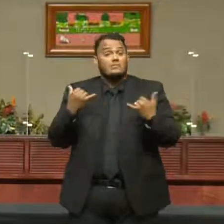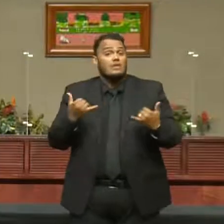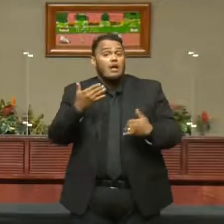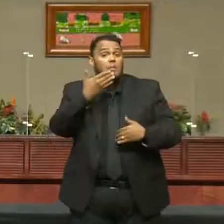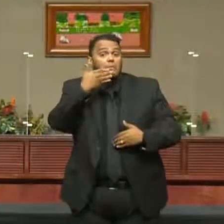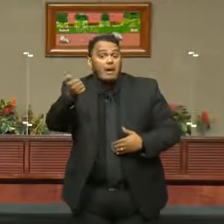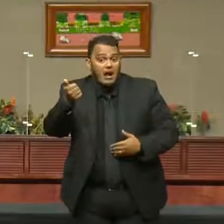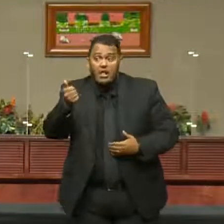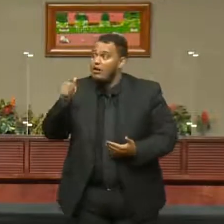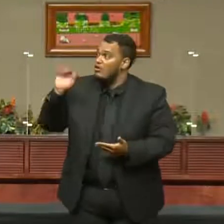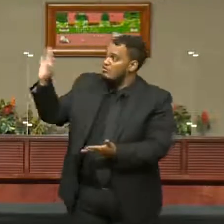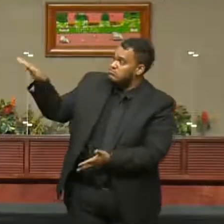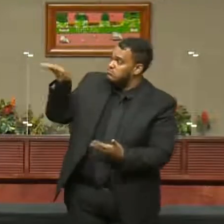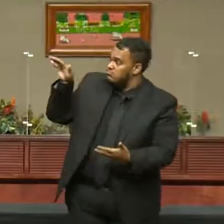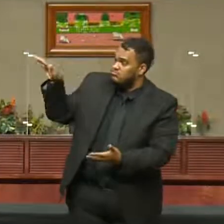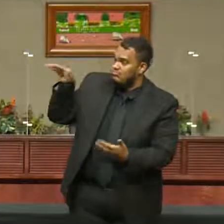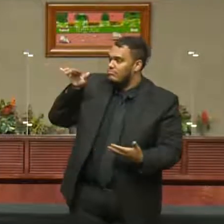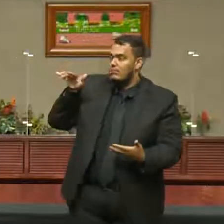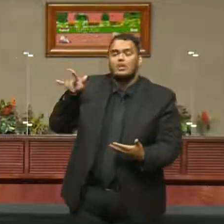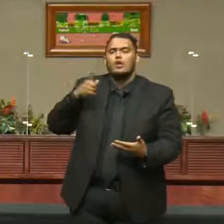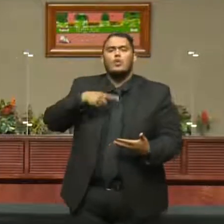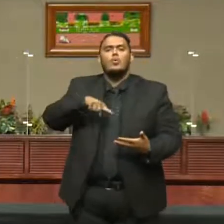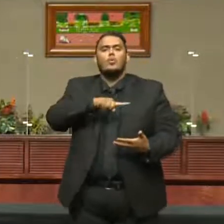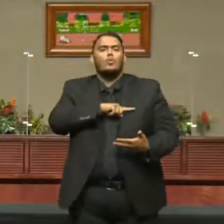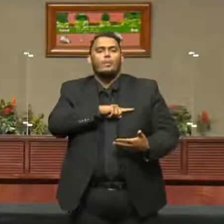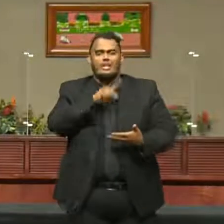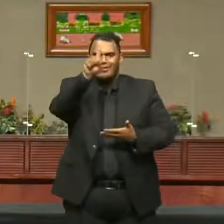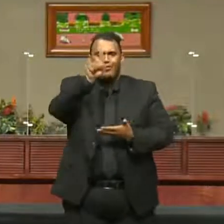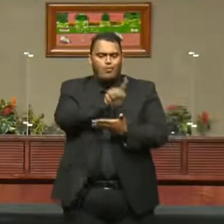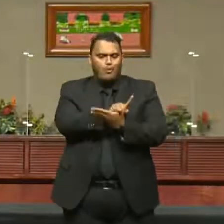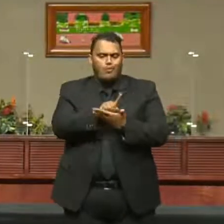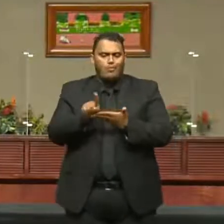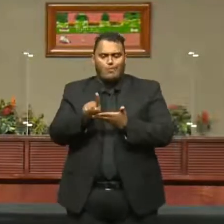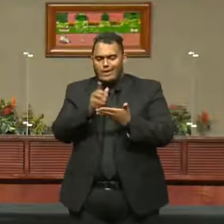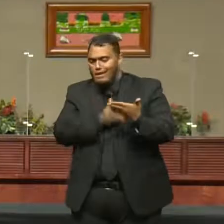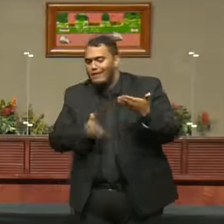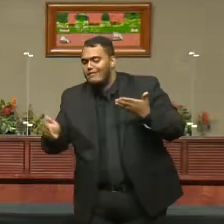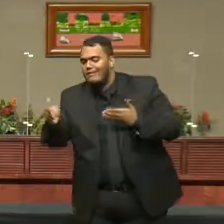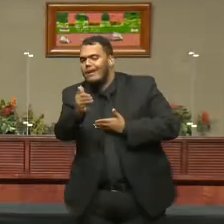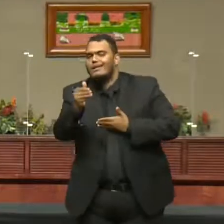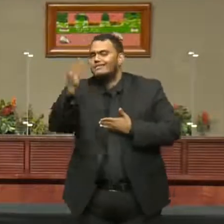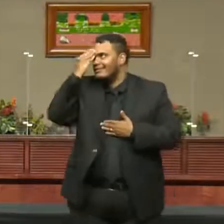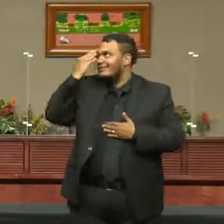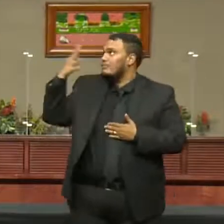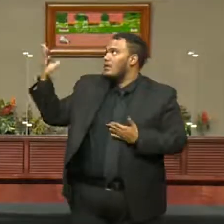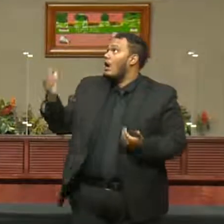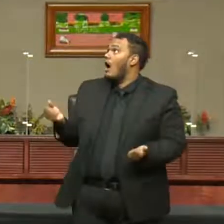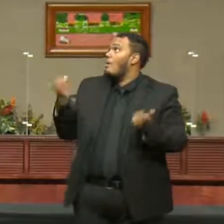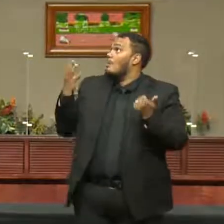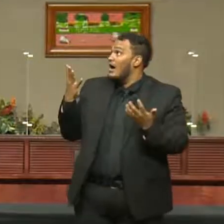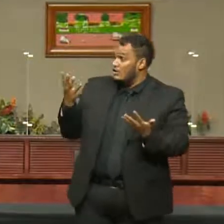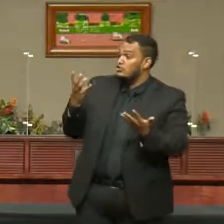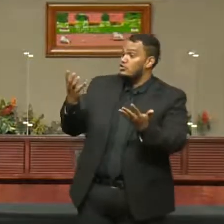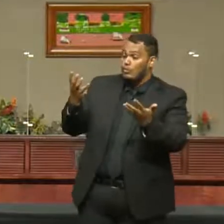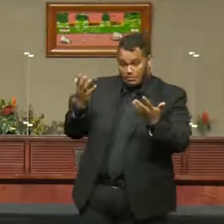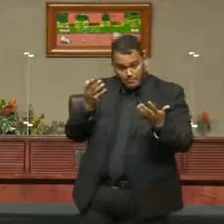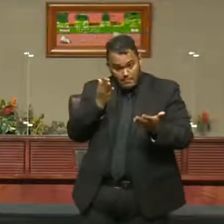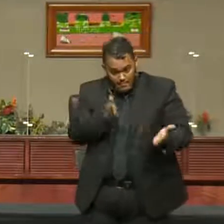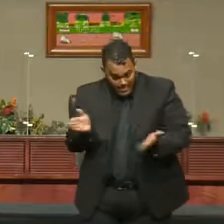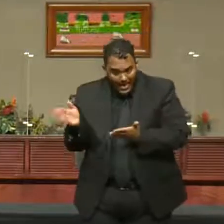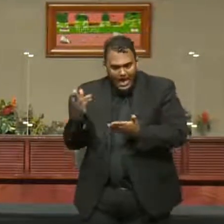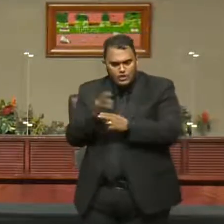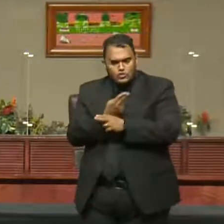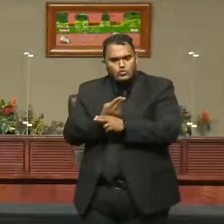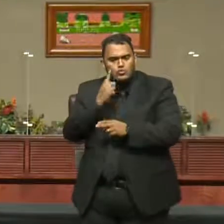amount, we are in a week in advance disclosing to the state how much are we planning to use for next week. And based